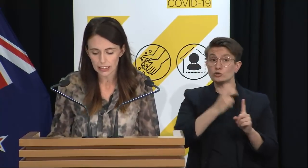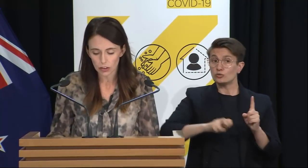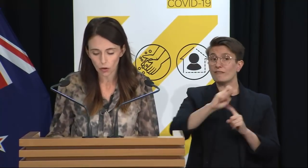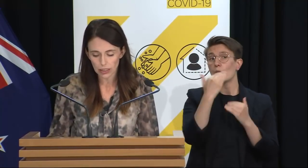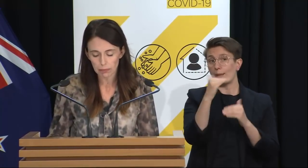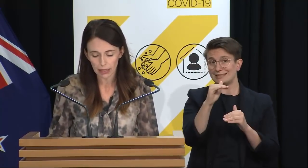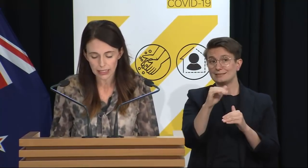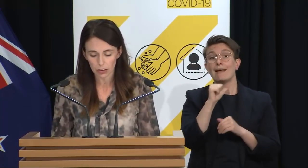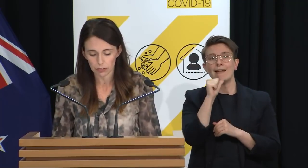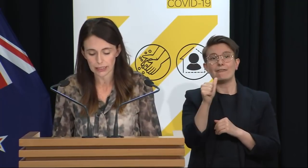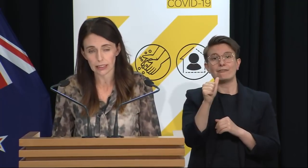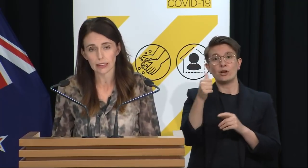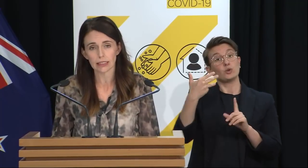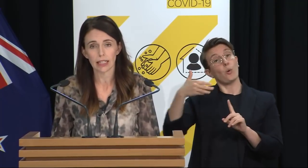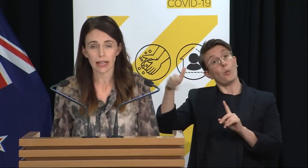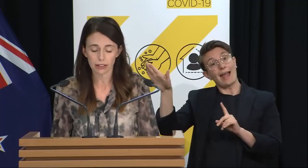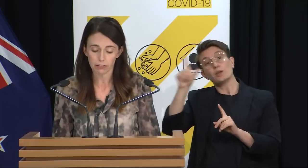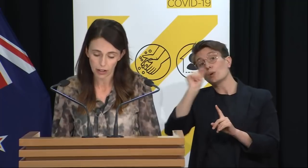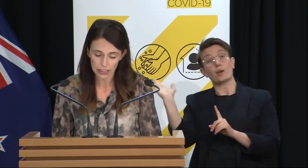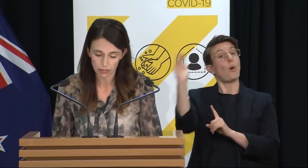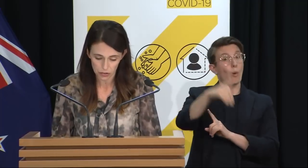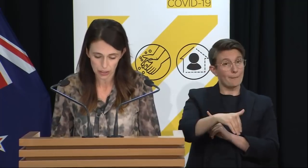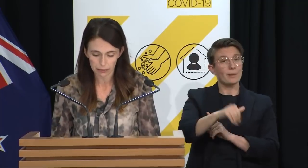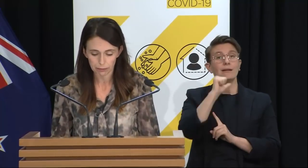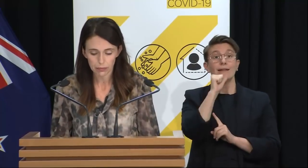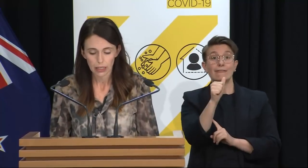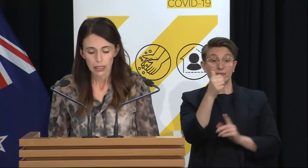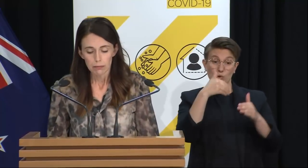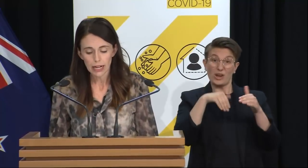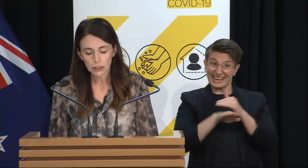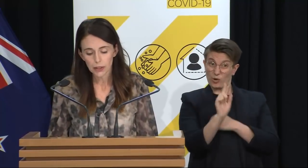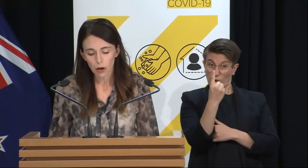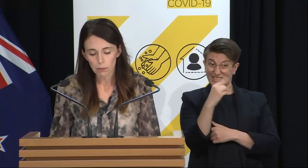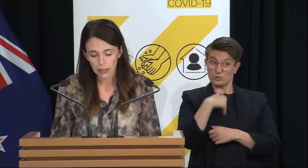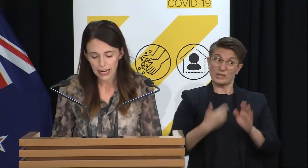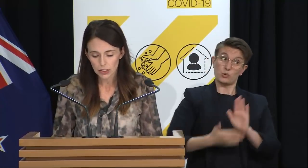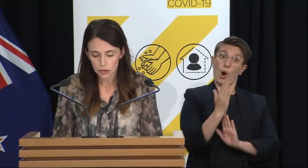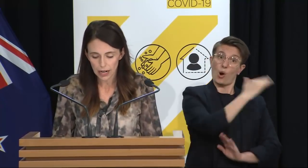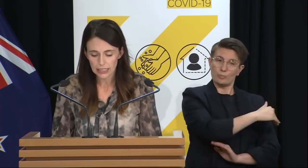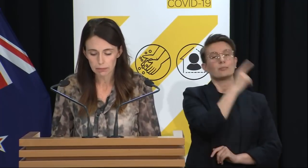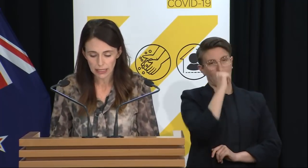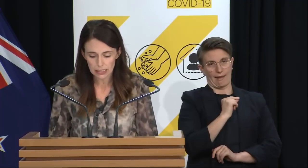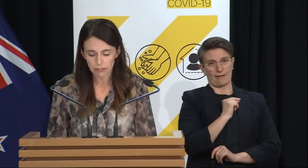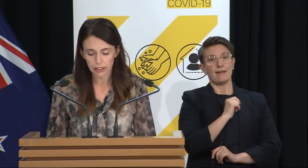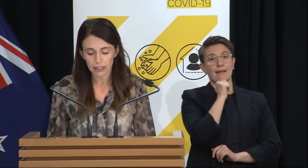Auckland and that is not their place of residence, and vice versa. Mask